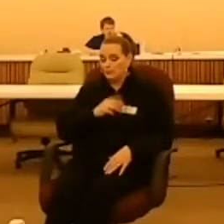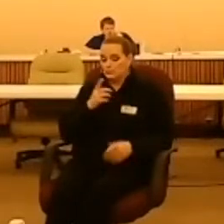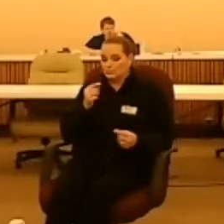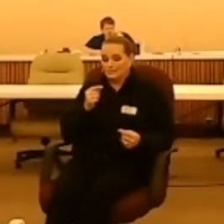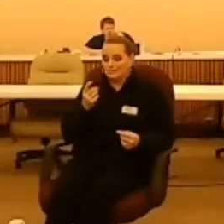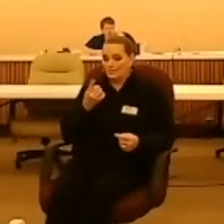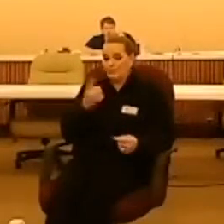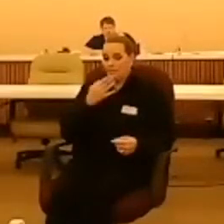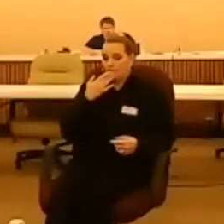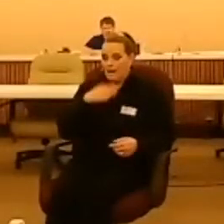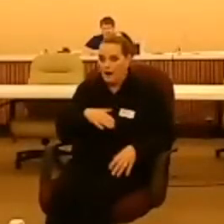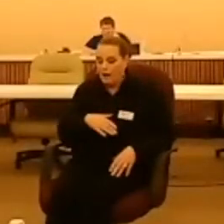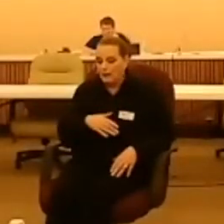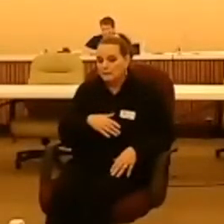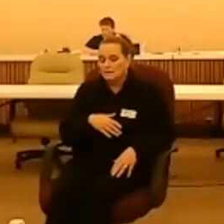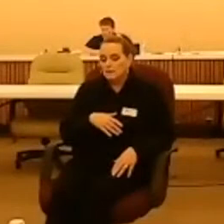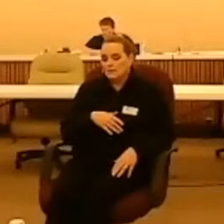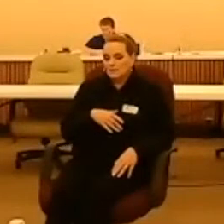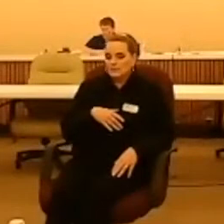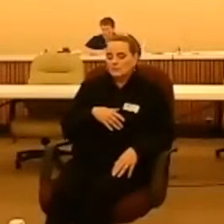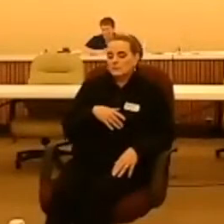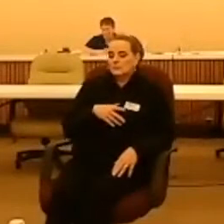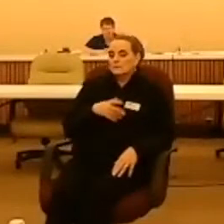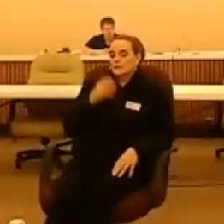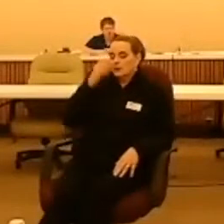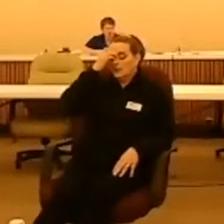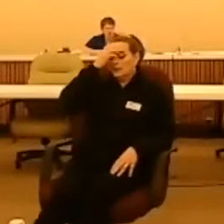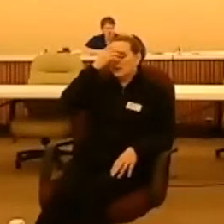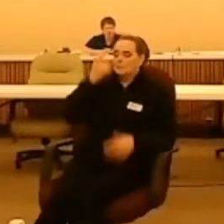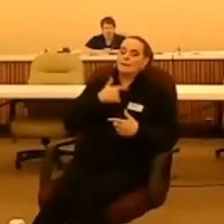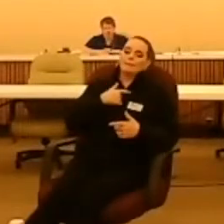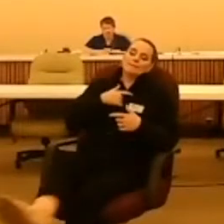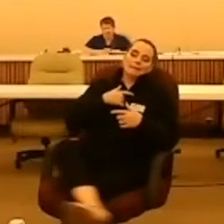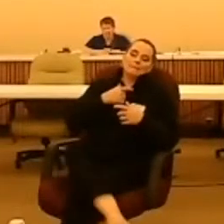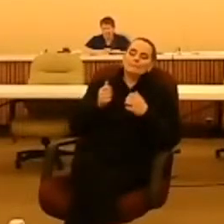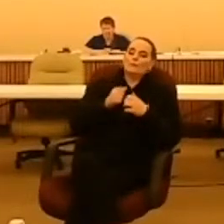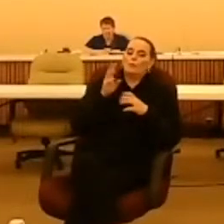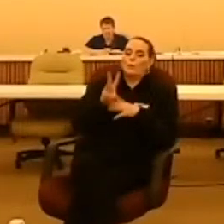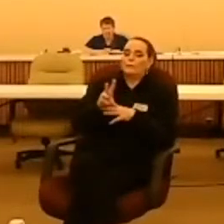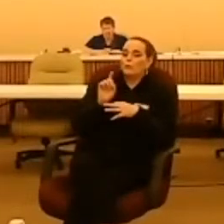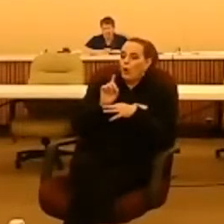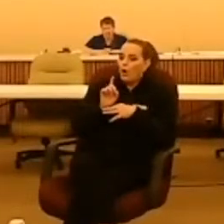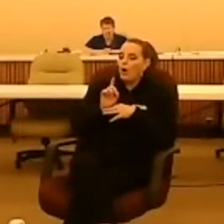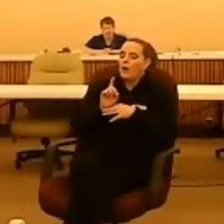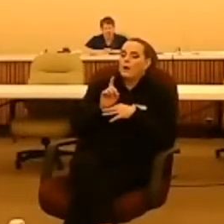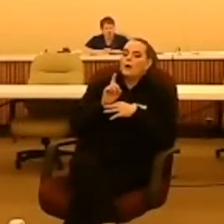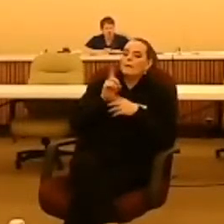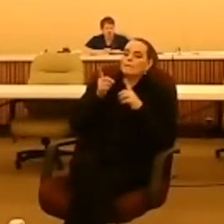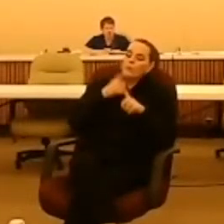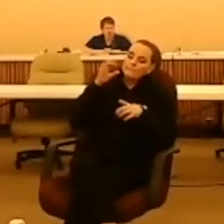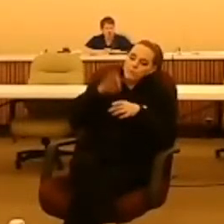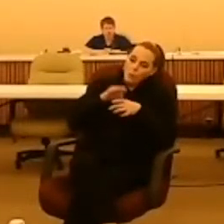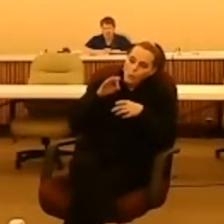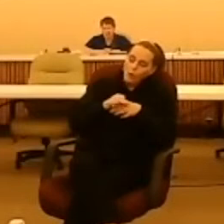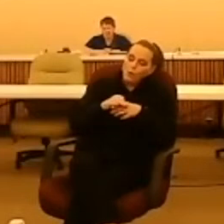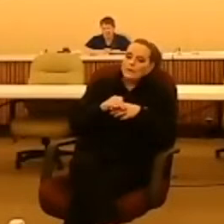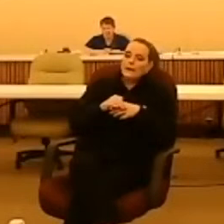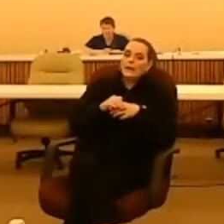and, didn't properly recuse themselves, and they basically intentionally